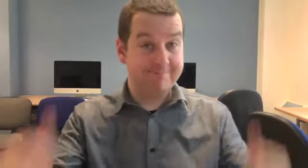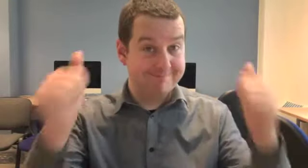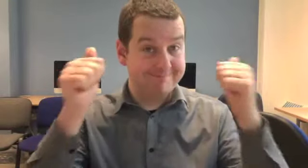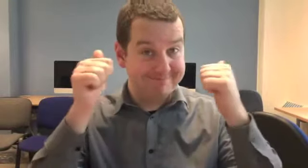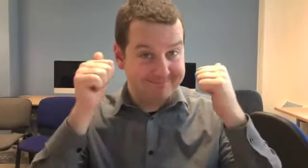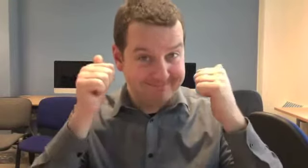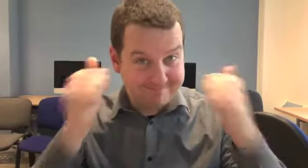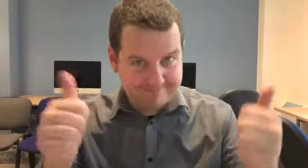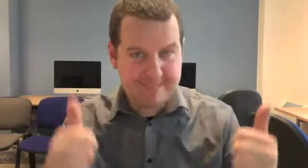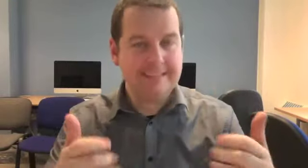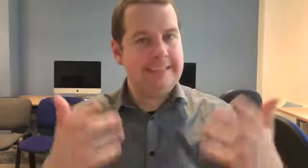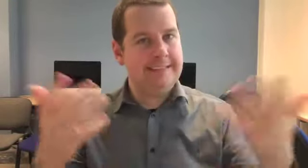Hello all.